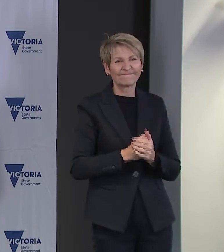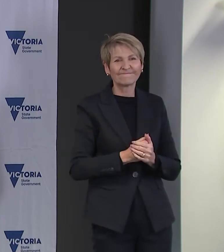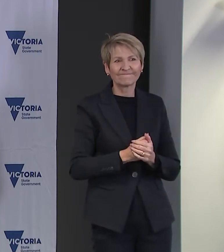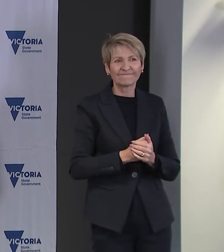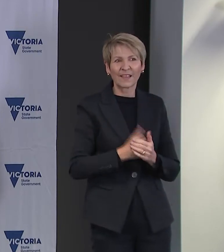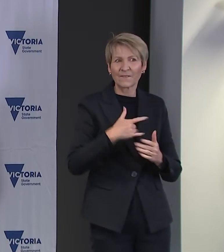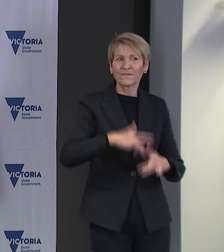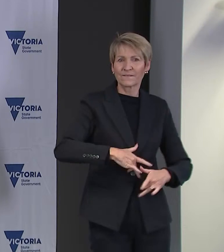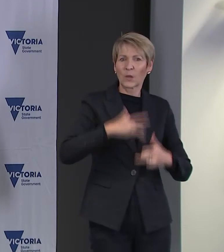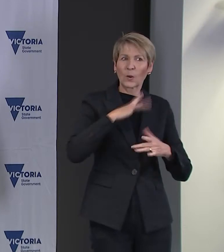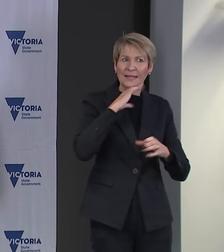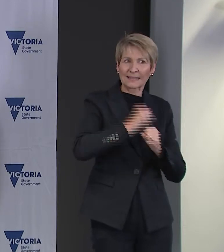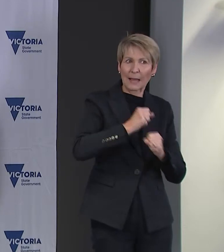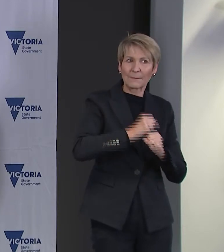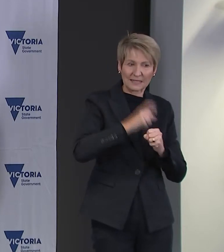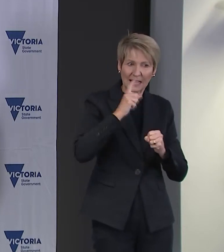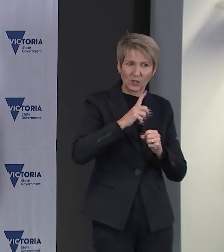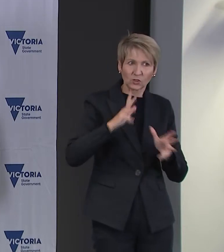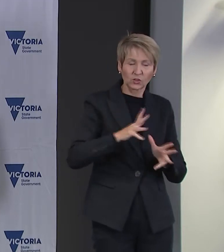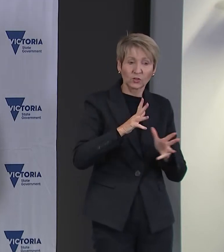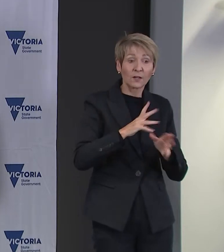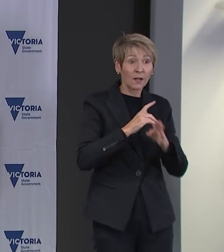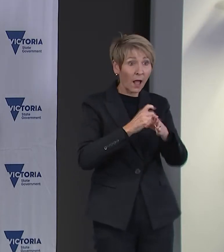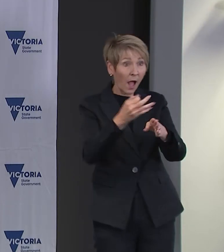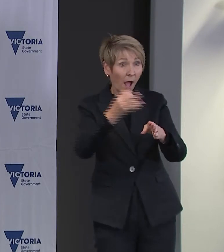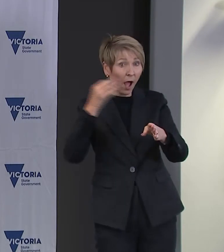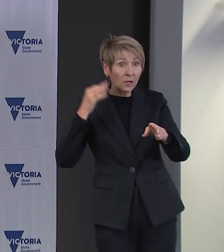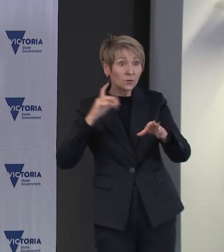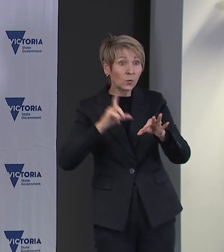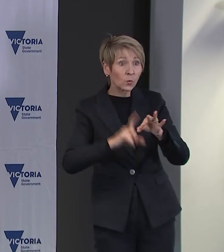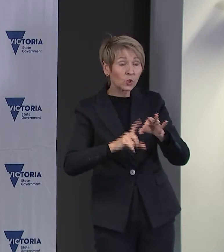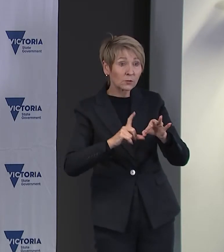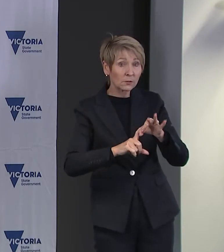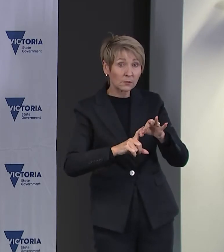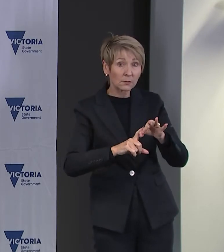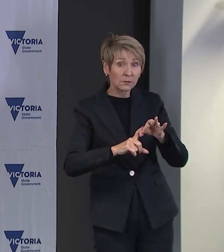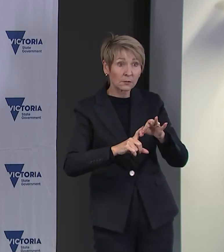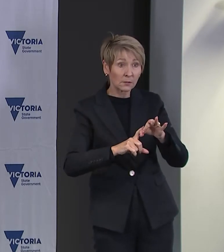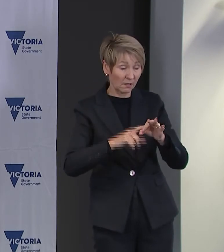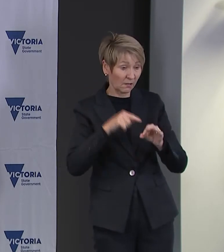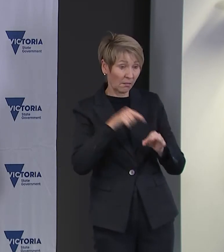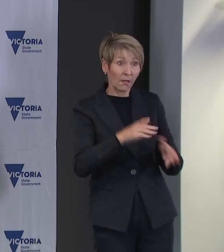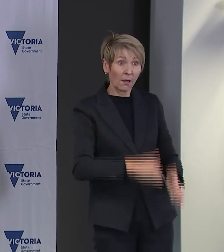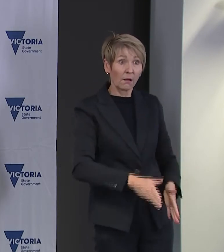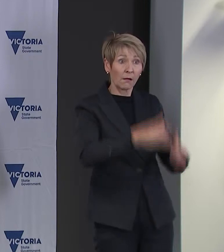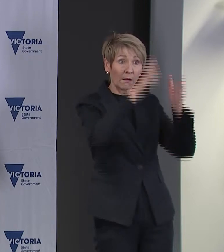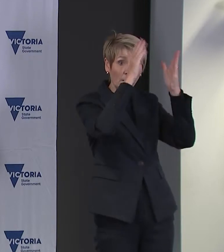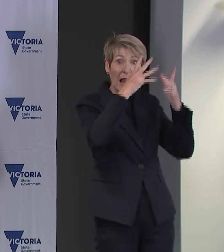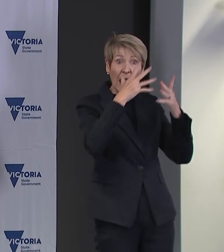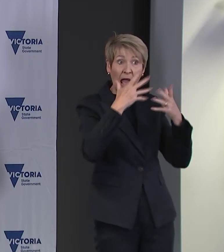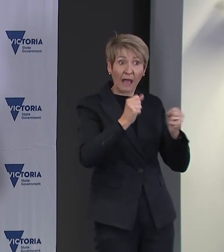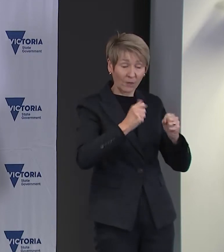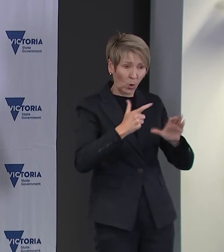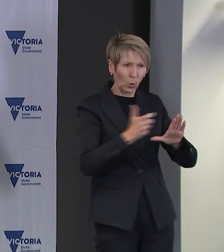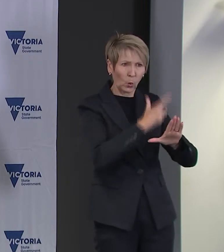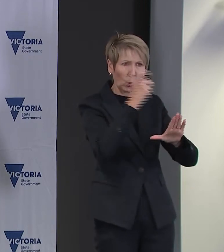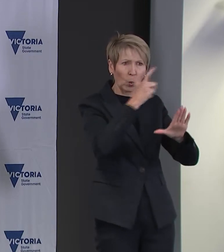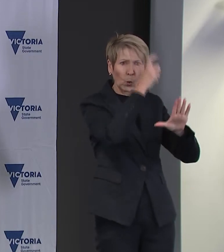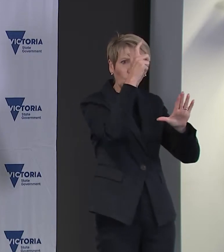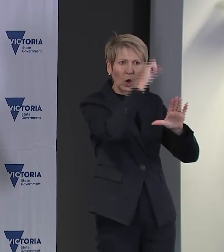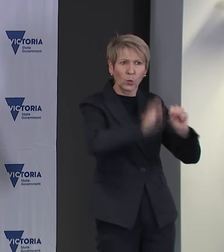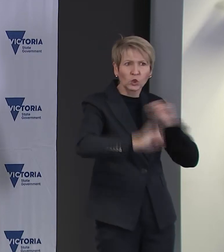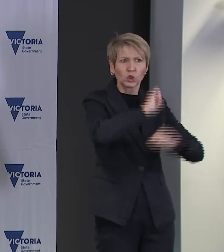what we're achieving. Have those towers been deep cleaned since this outbreak? Since this link? High touch points are cleaned 3 times a